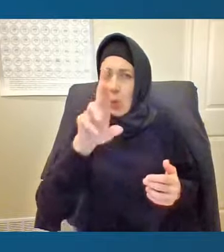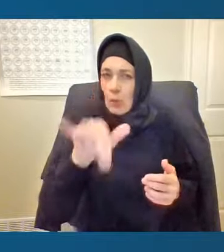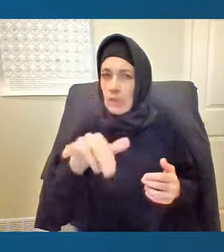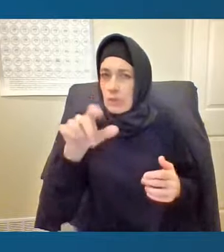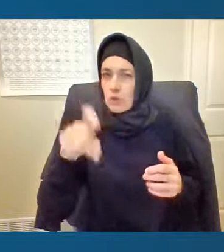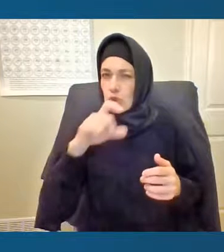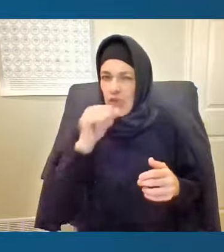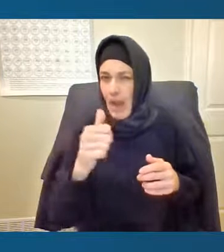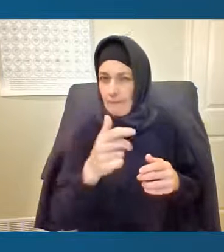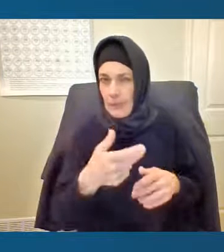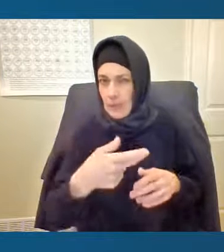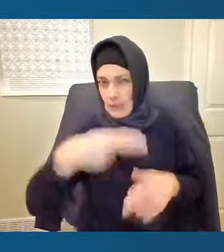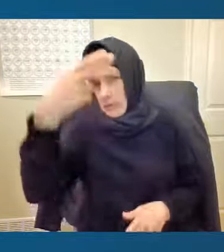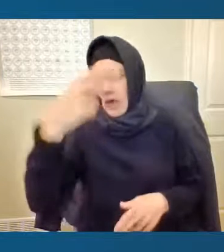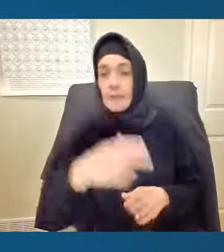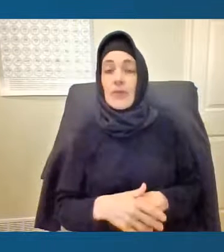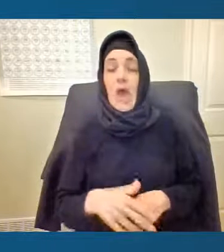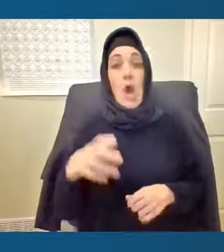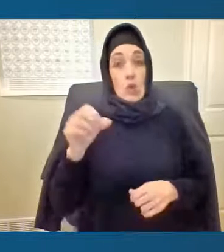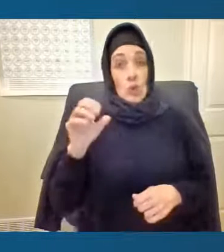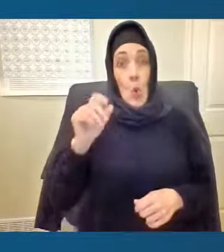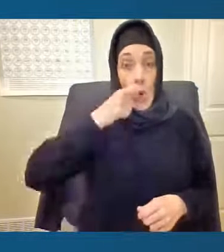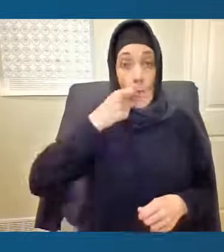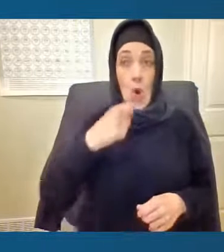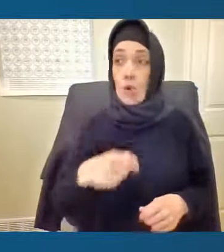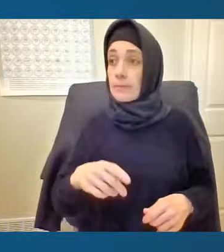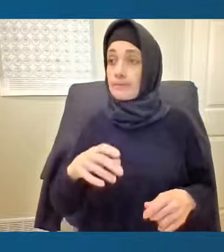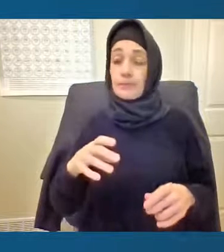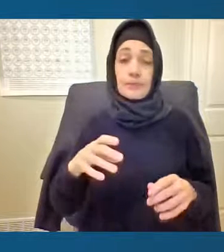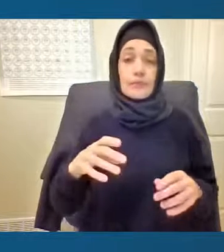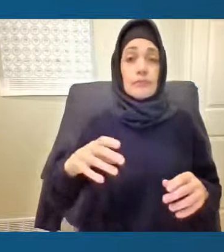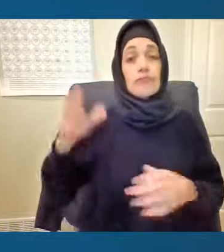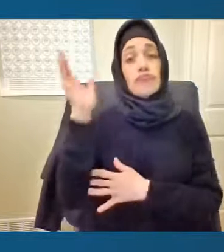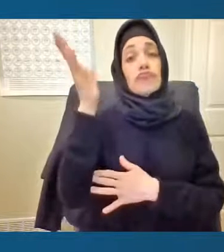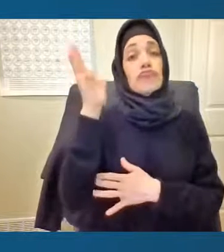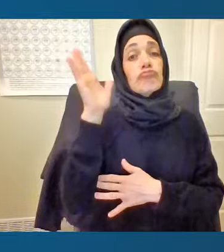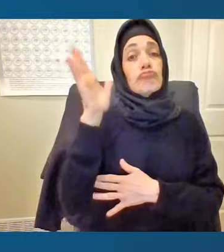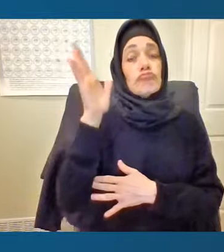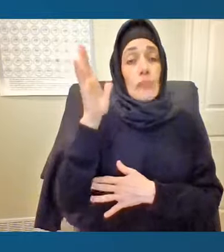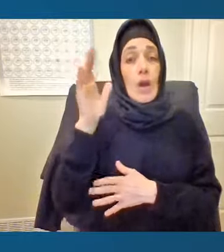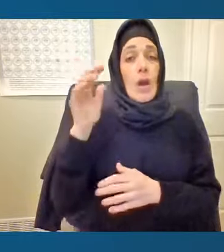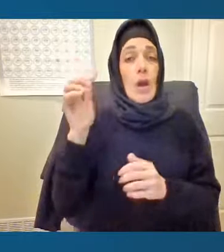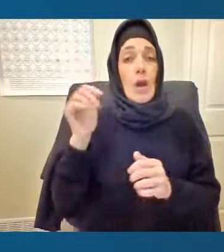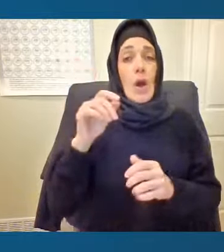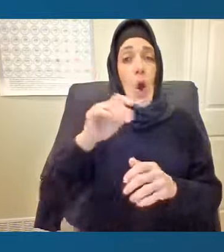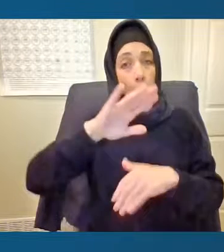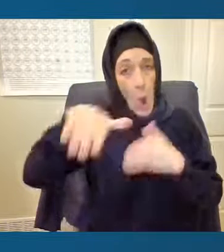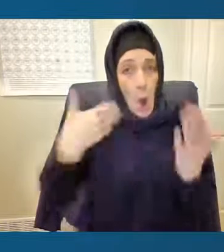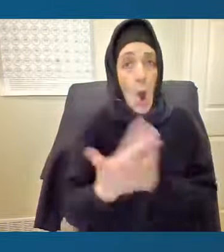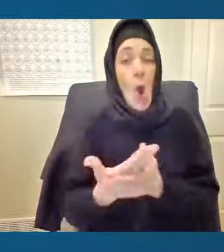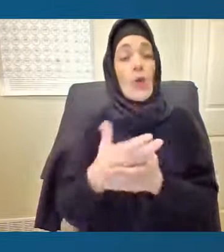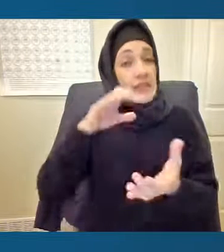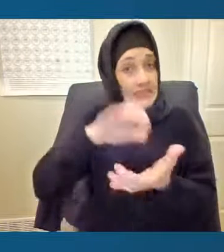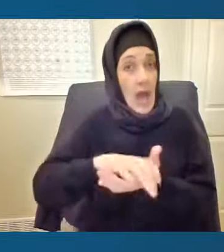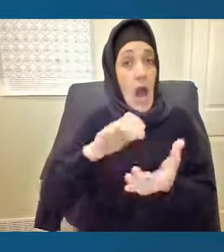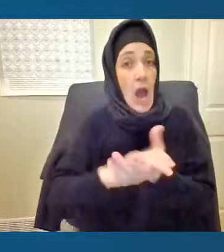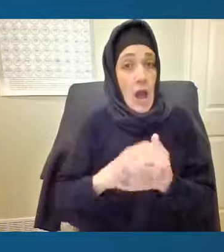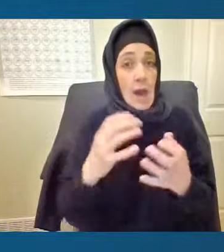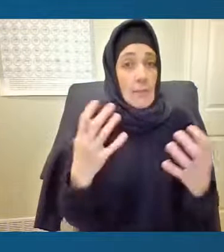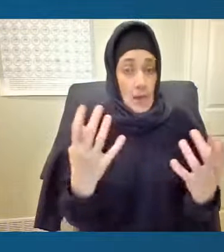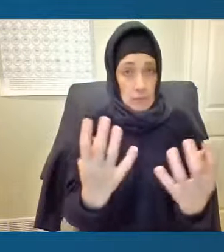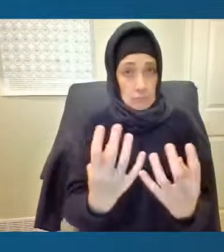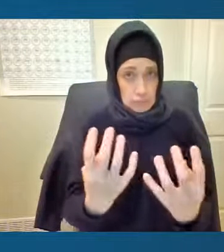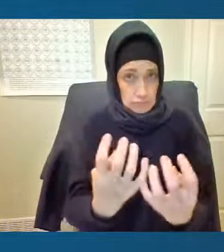on the minbar and he's talking in front of all of these sahaba that I'm going to put a salary cap on the